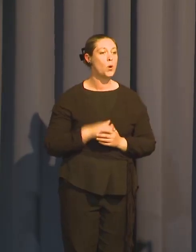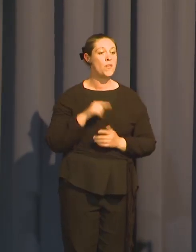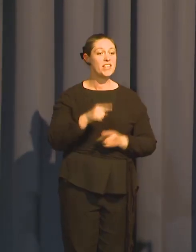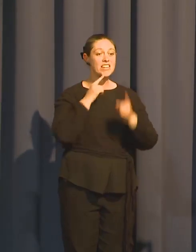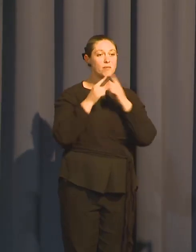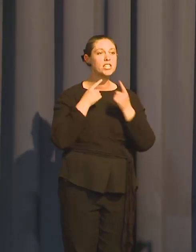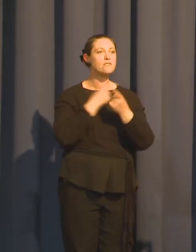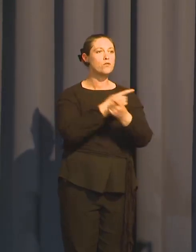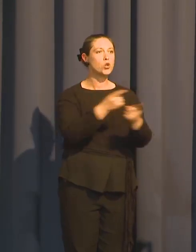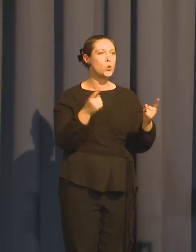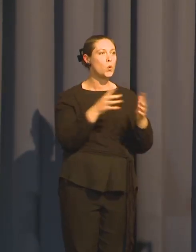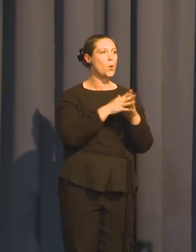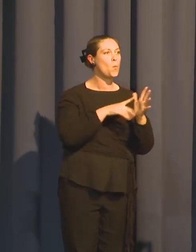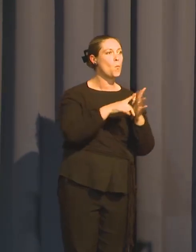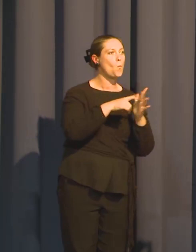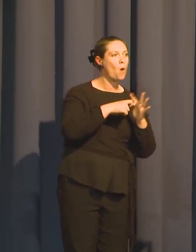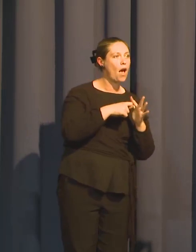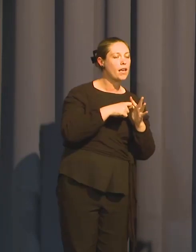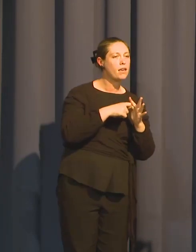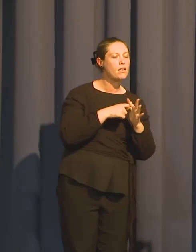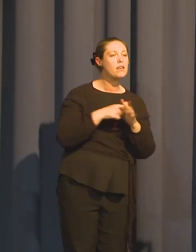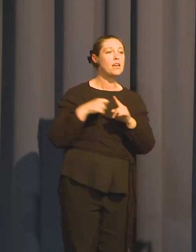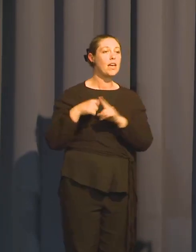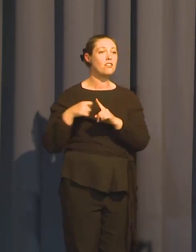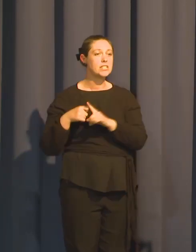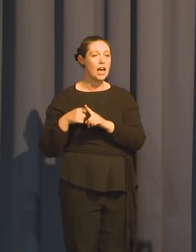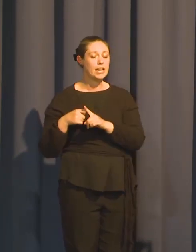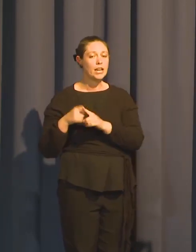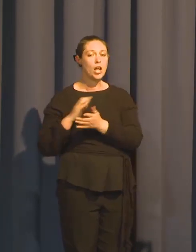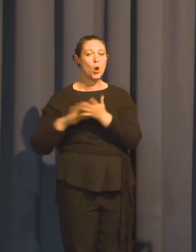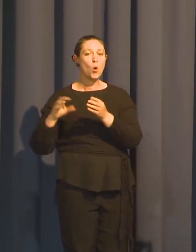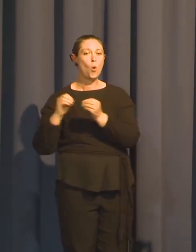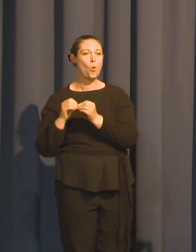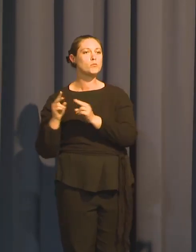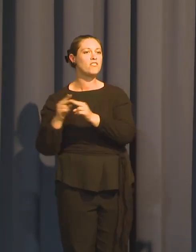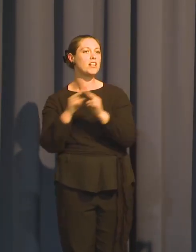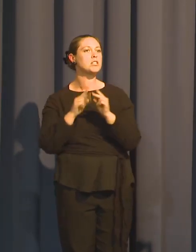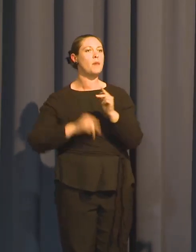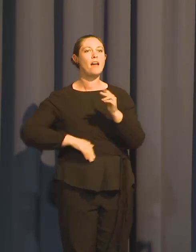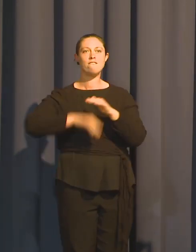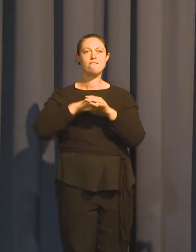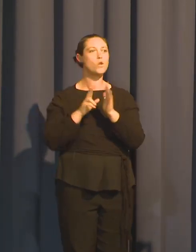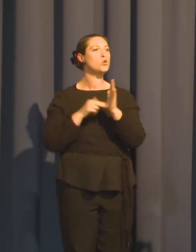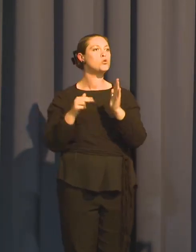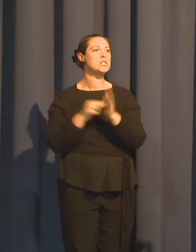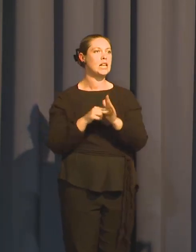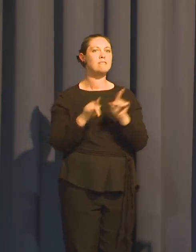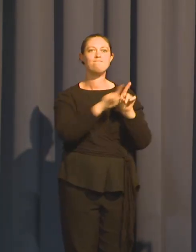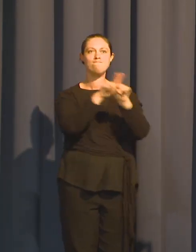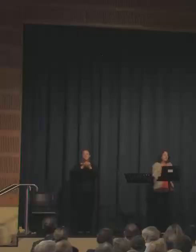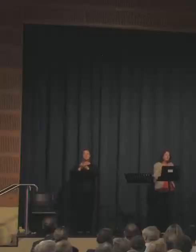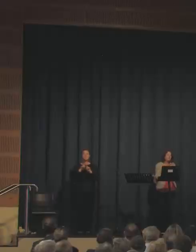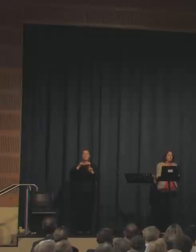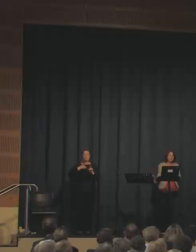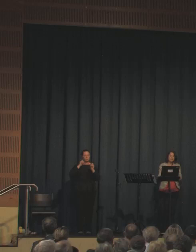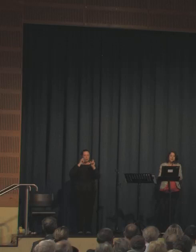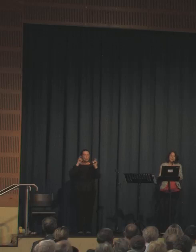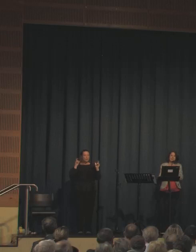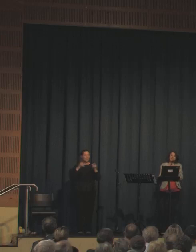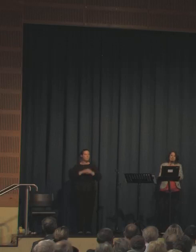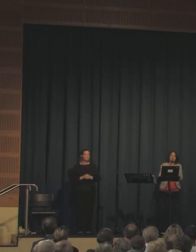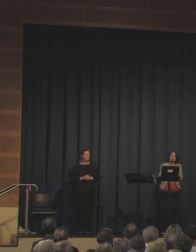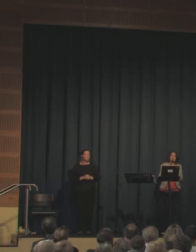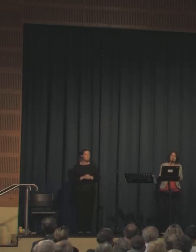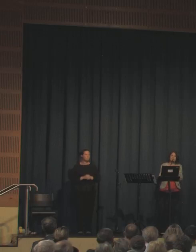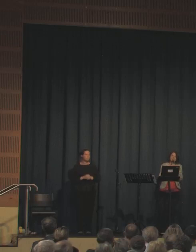Waikouaiti, Karitane and Hawksbury Village, but also apply across New Zealand. We need to be careful when we're doing